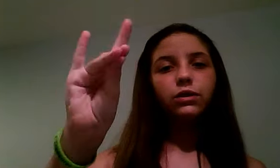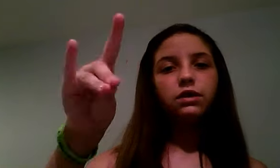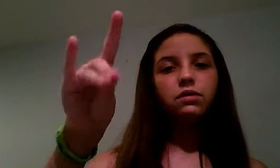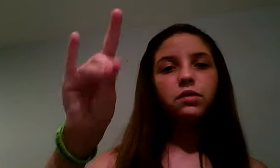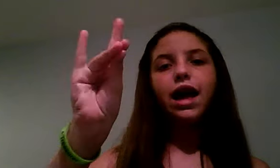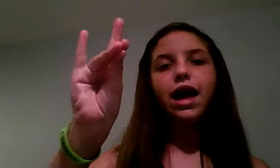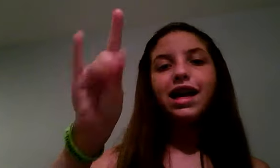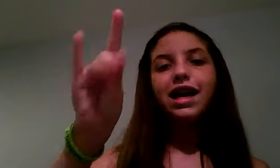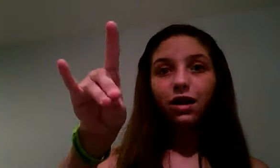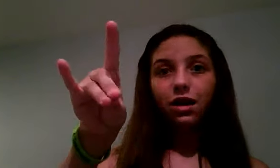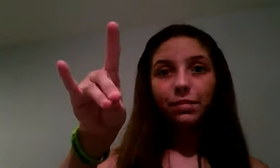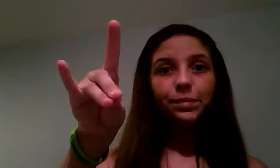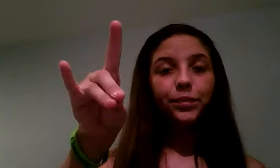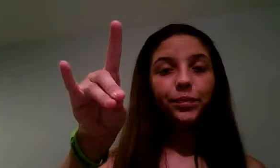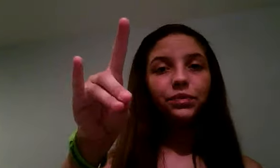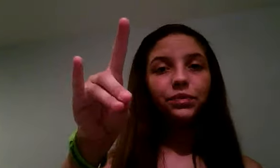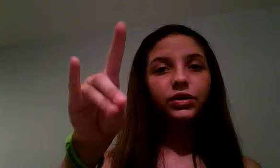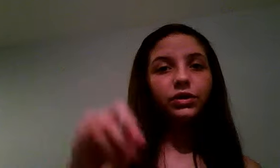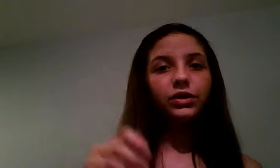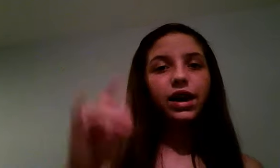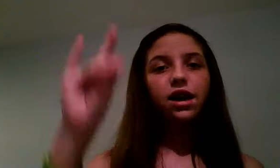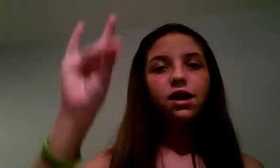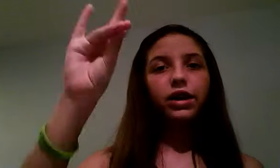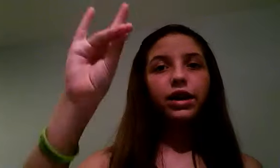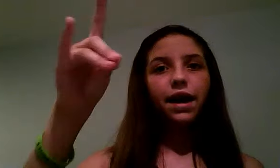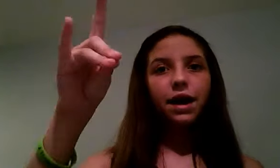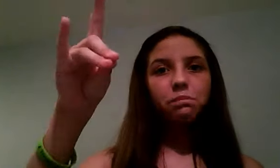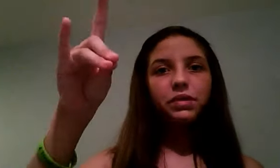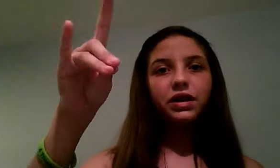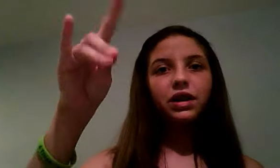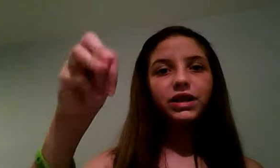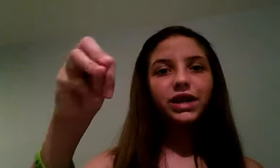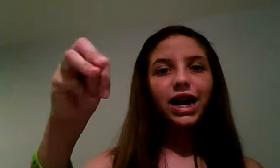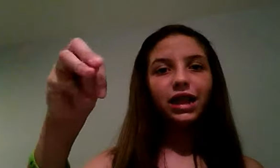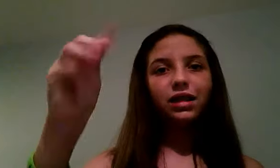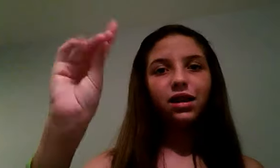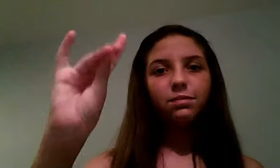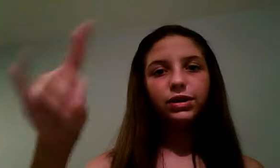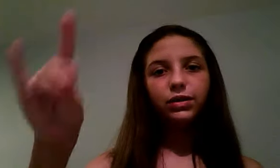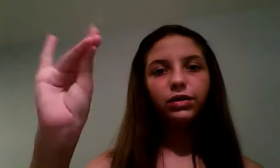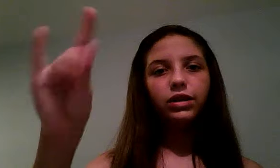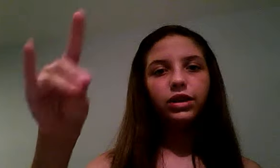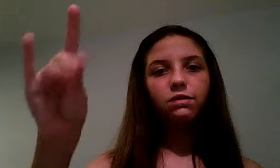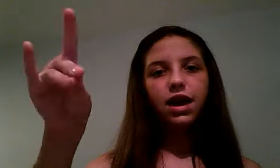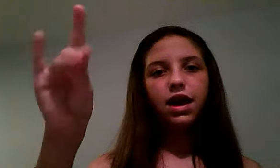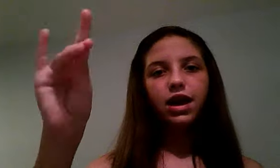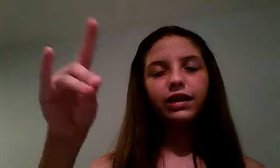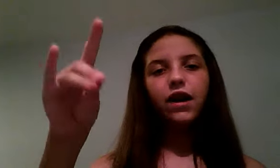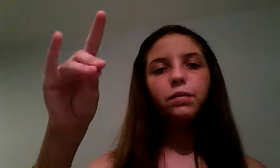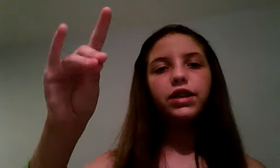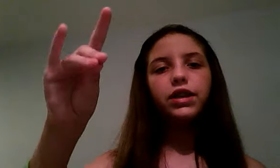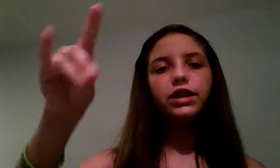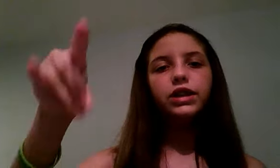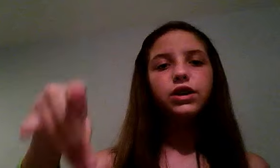totally red llama. So we'll do that. Ready? Happy llama, sad llama, totally red llama. Then